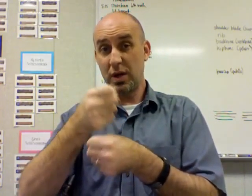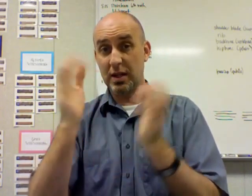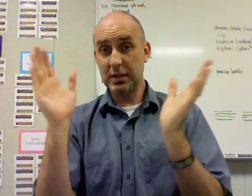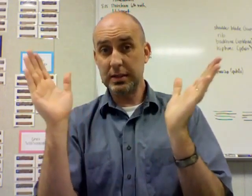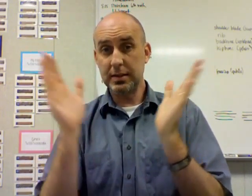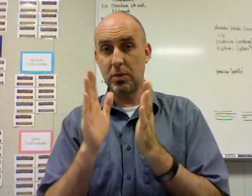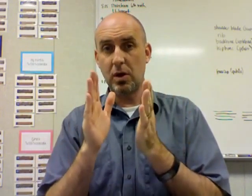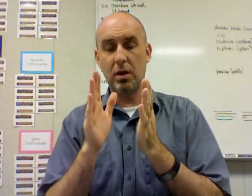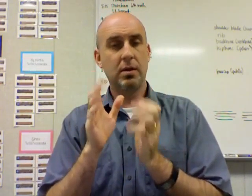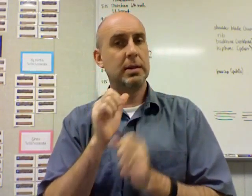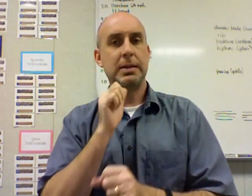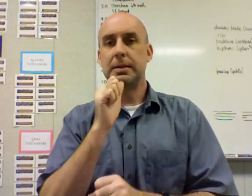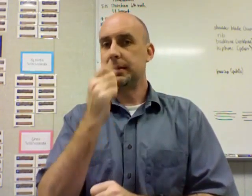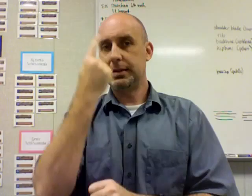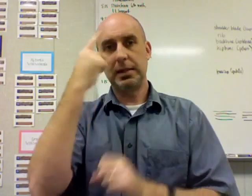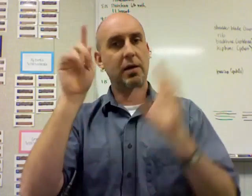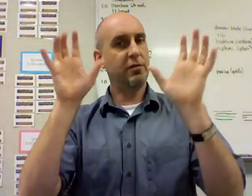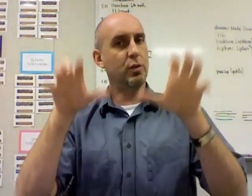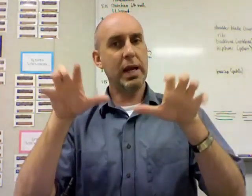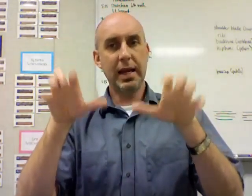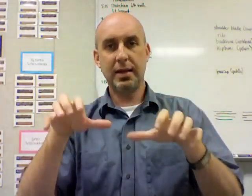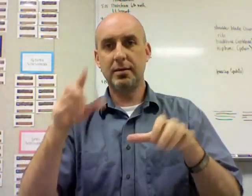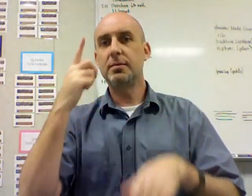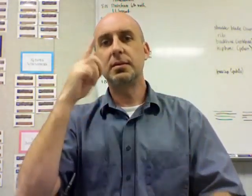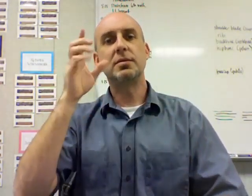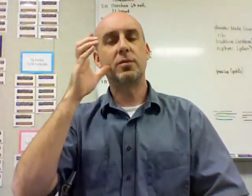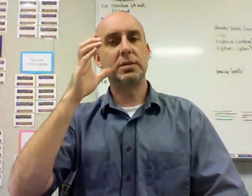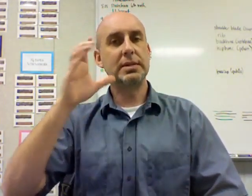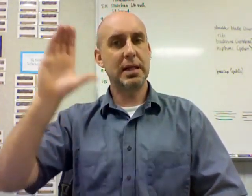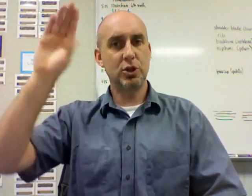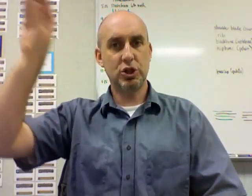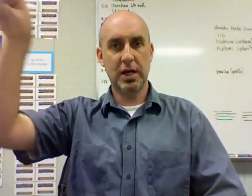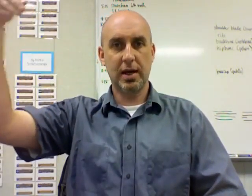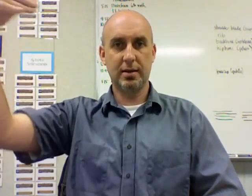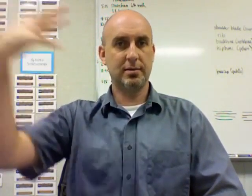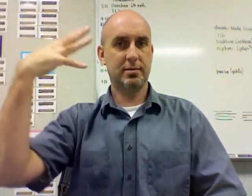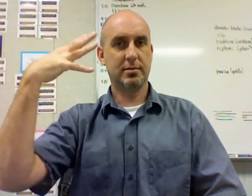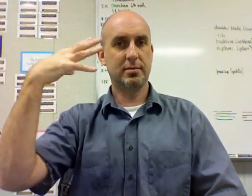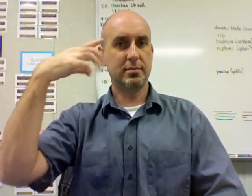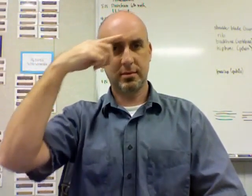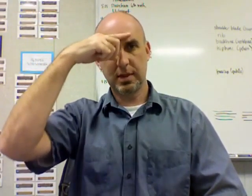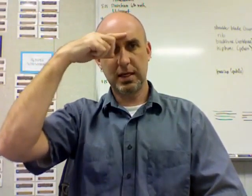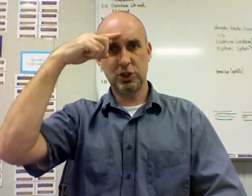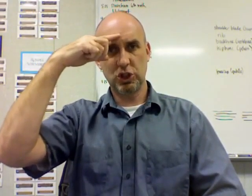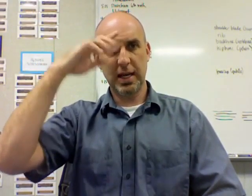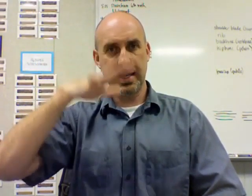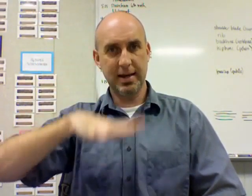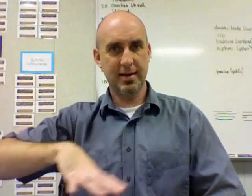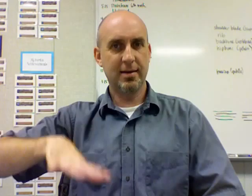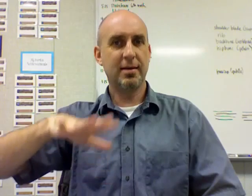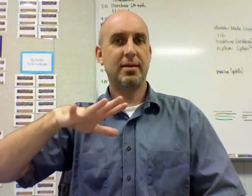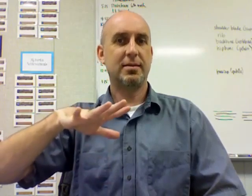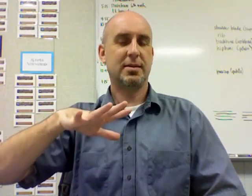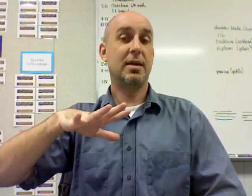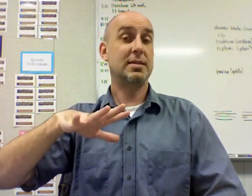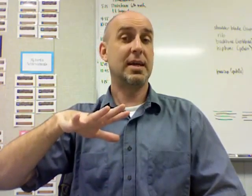umbrella, small. It's not for rain, it's for sunshine and shade. There's a lot of signs